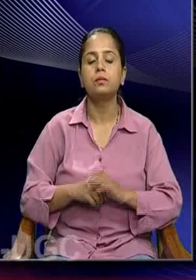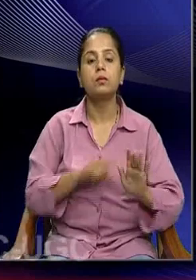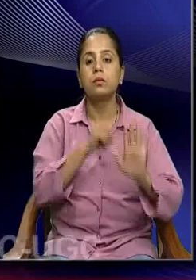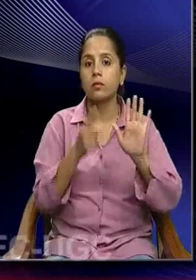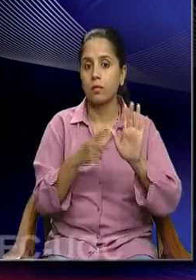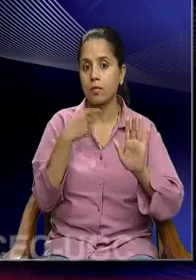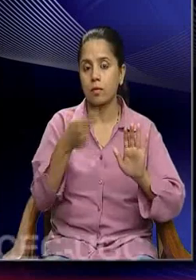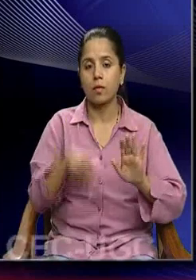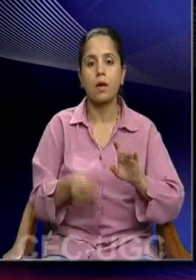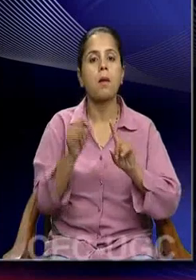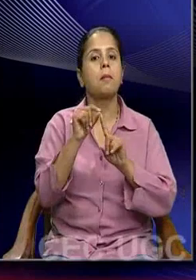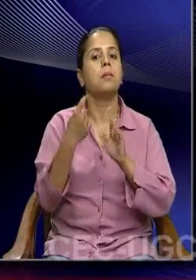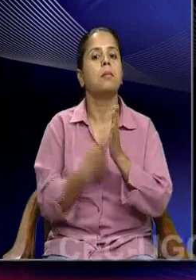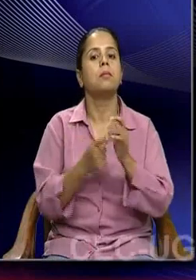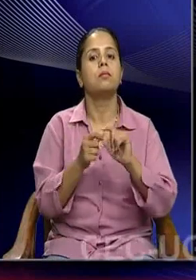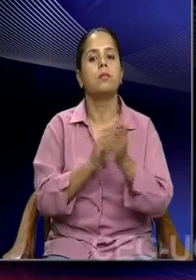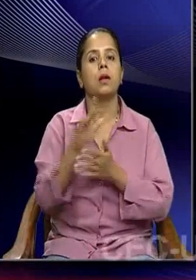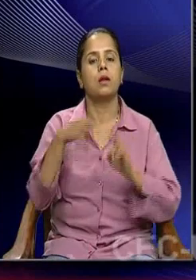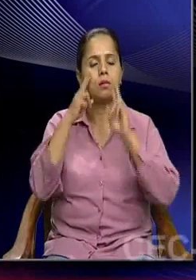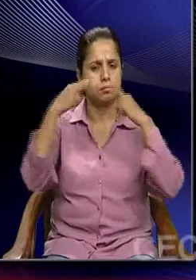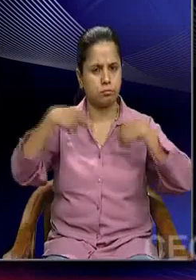fifth is Pratyahar,